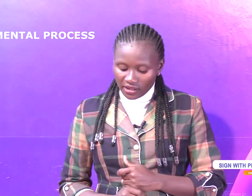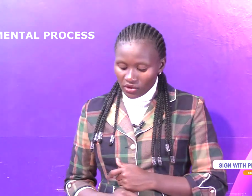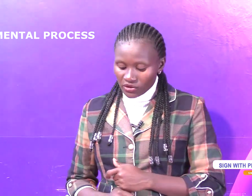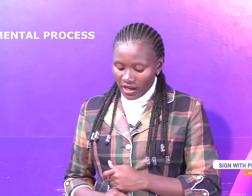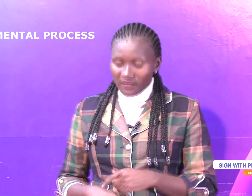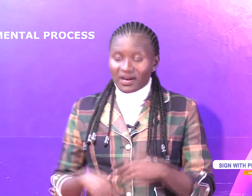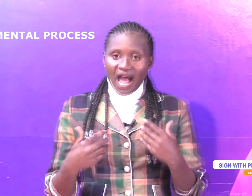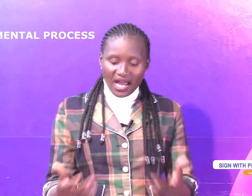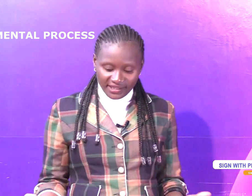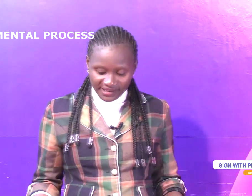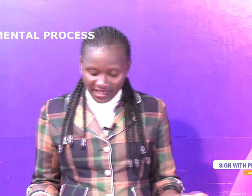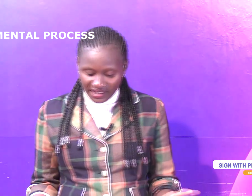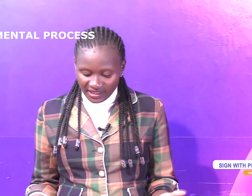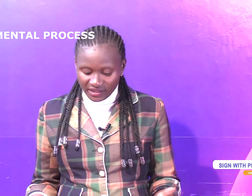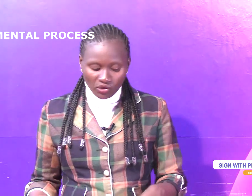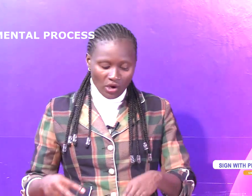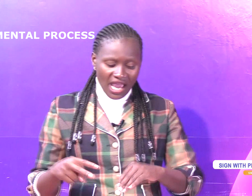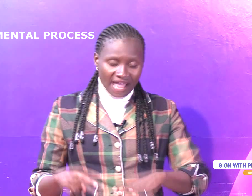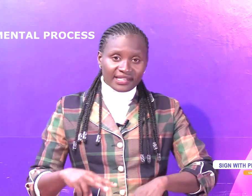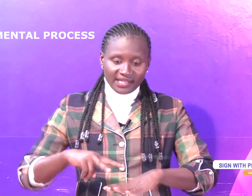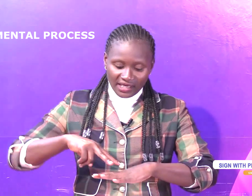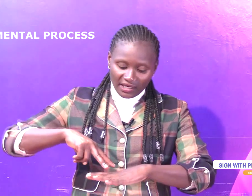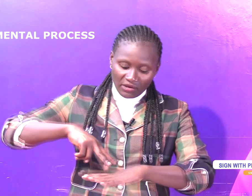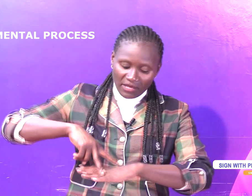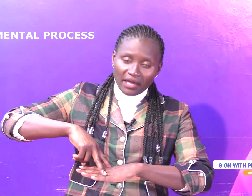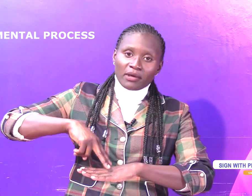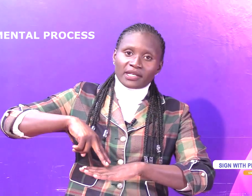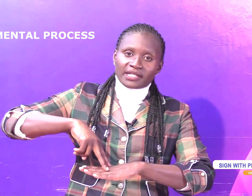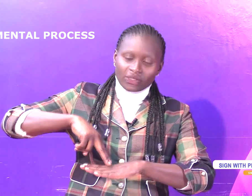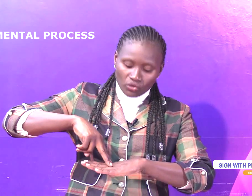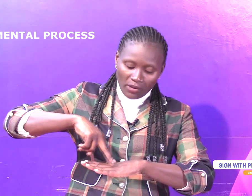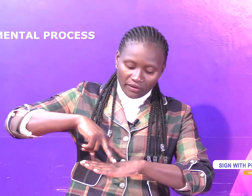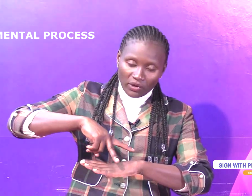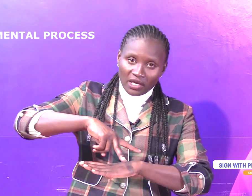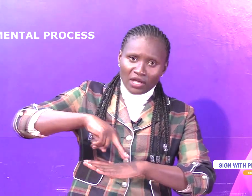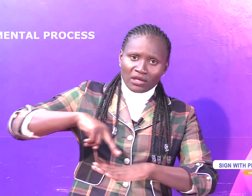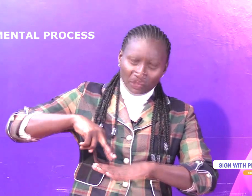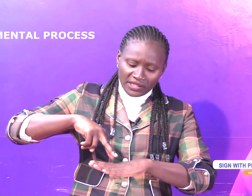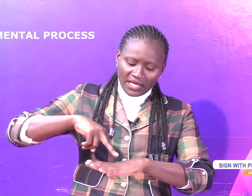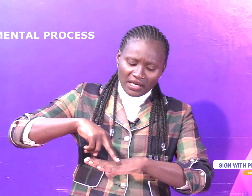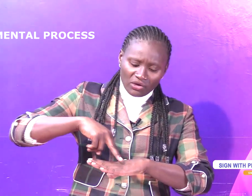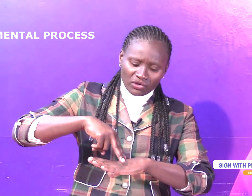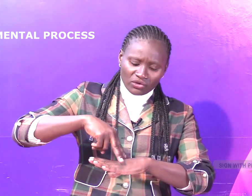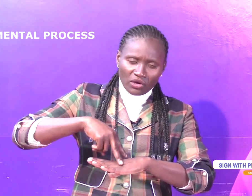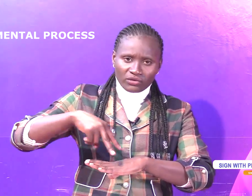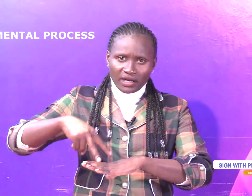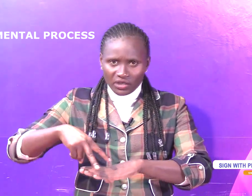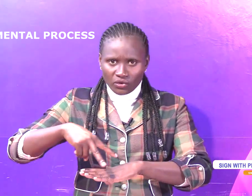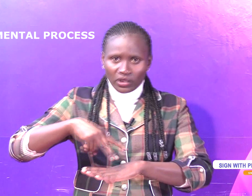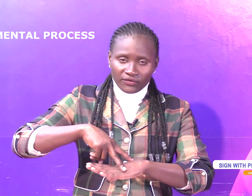have undecided. So undecided, you are making, maybe it is a two pathway. It is either you are not going to the right or left, you are